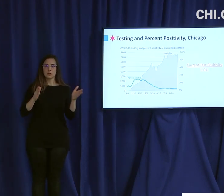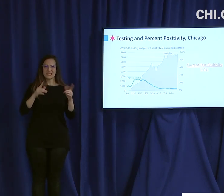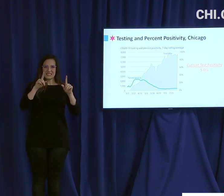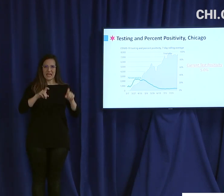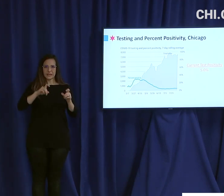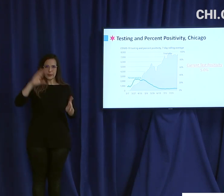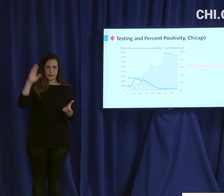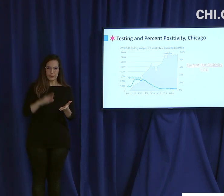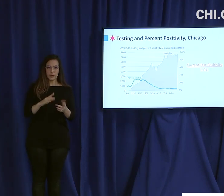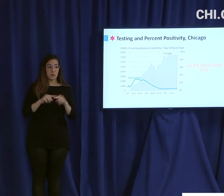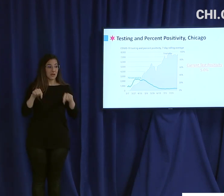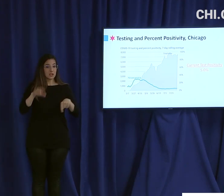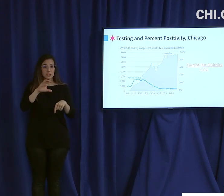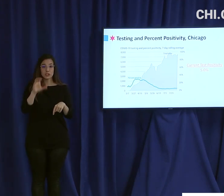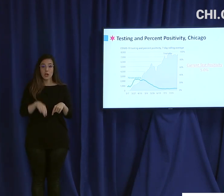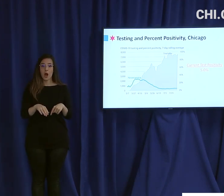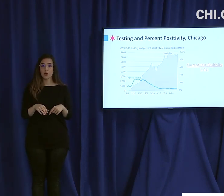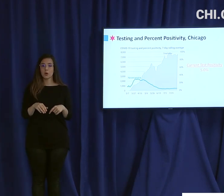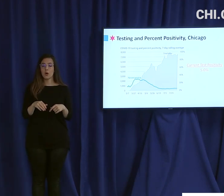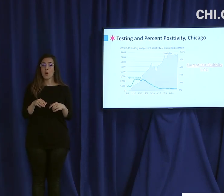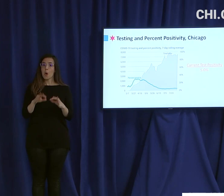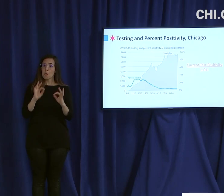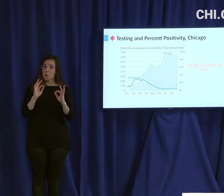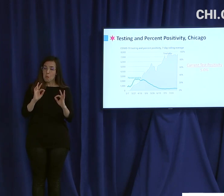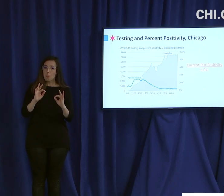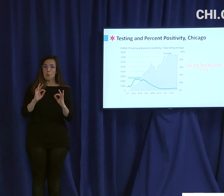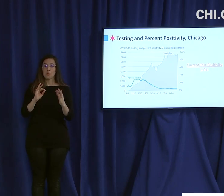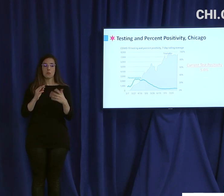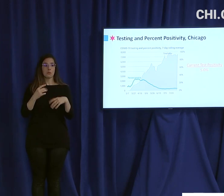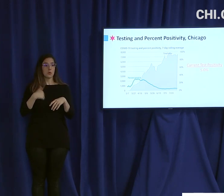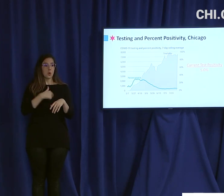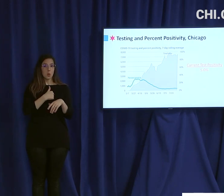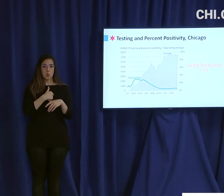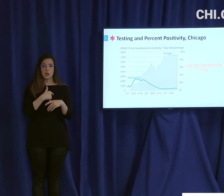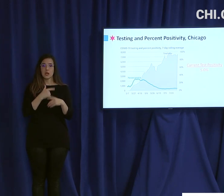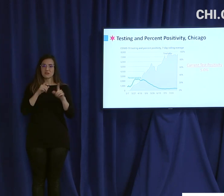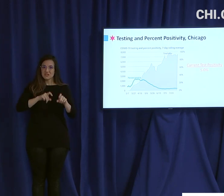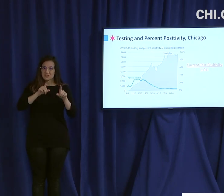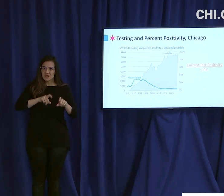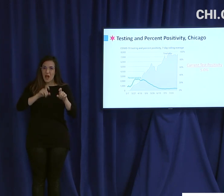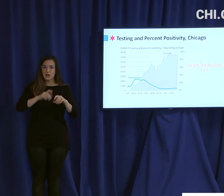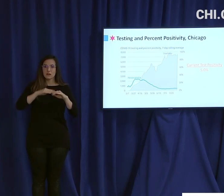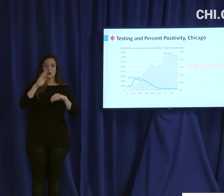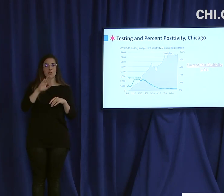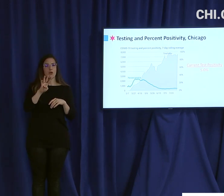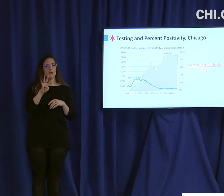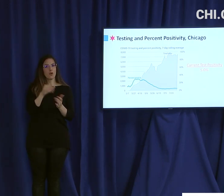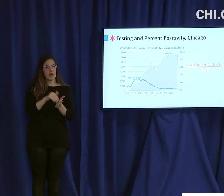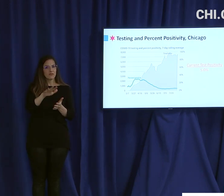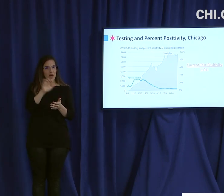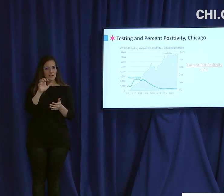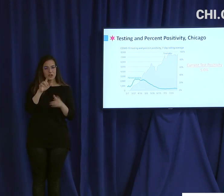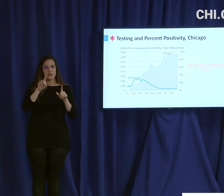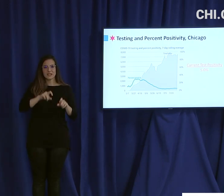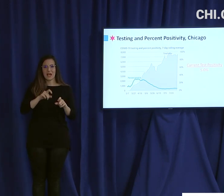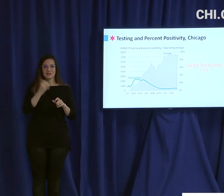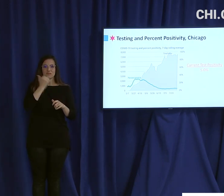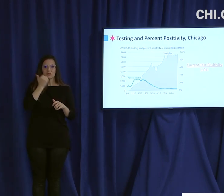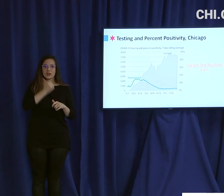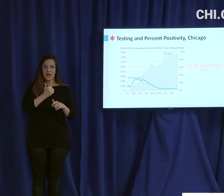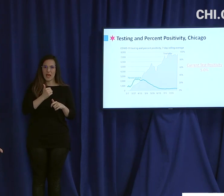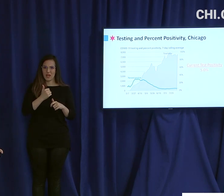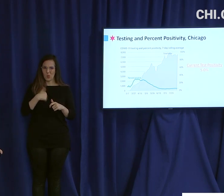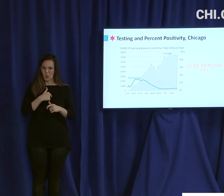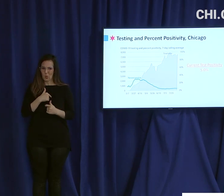continued to have consistently high testing, well above the 4,500 tests per day that we've set as our minimum. In fact, we're